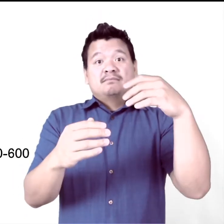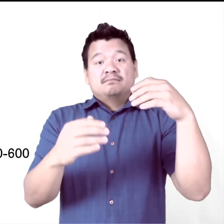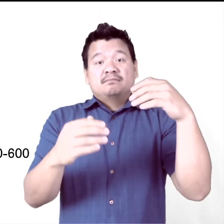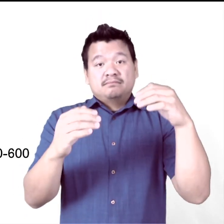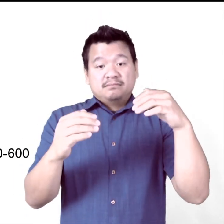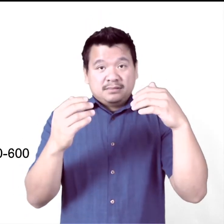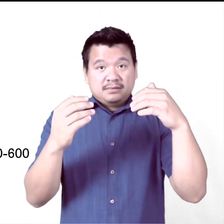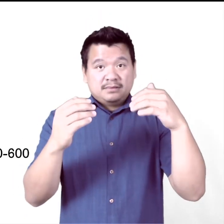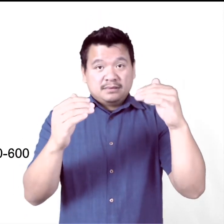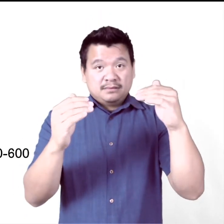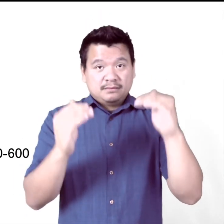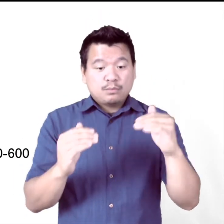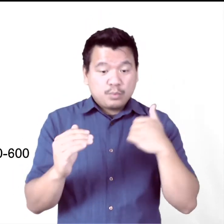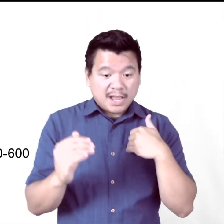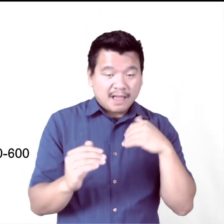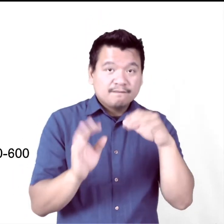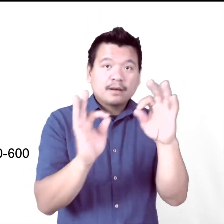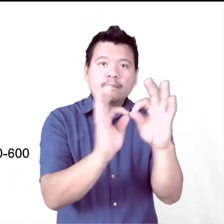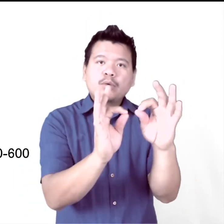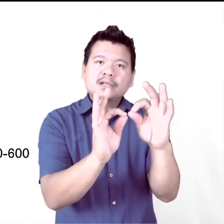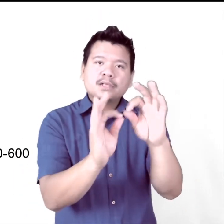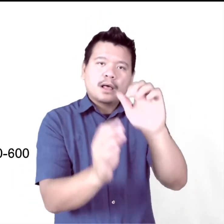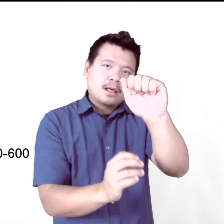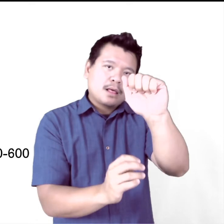And next we have the appraisal. So the appraisal,